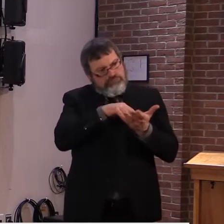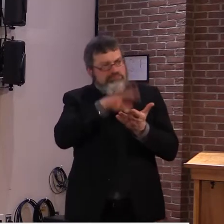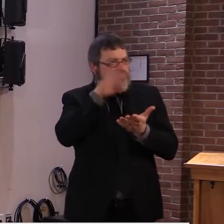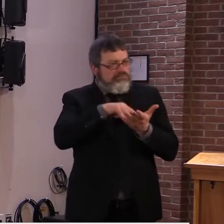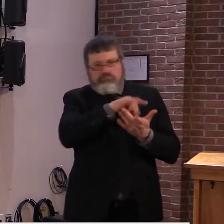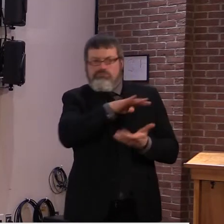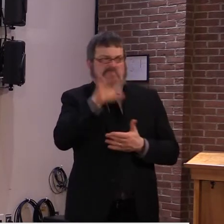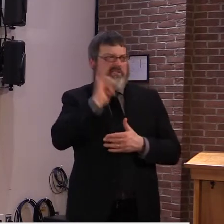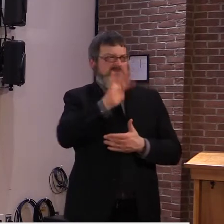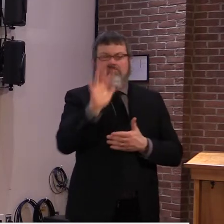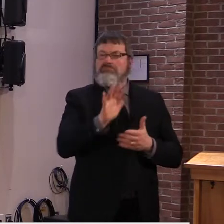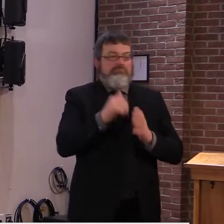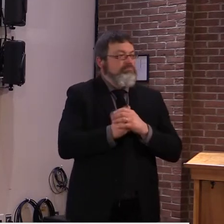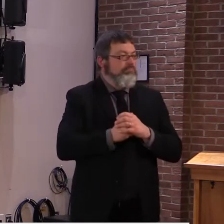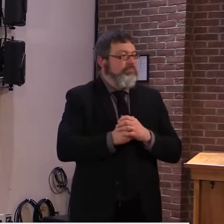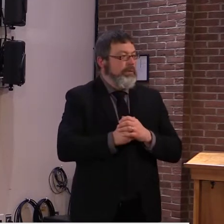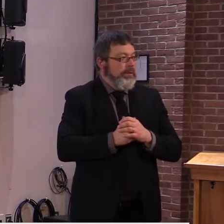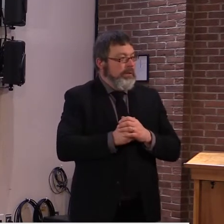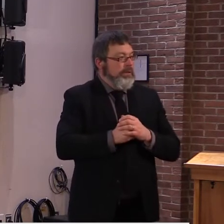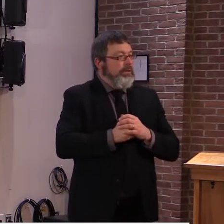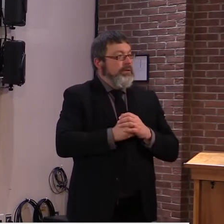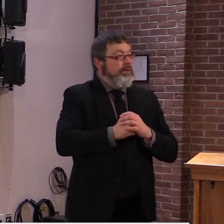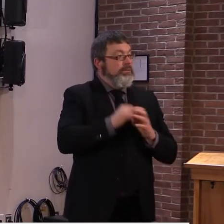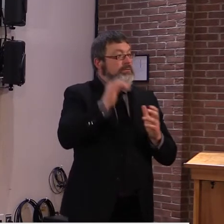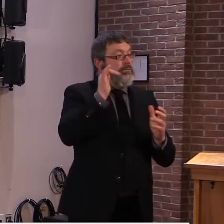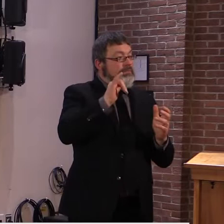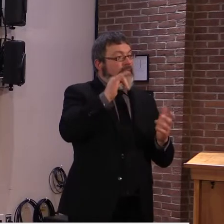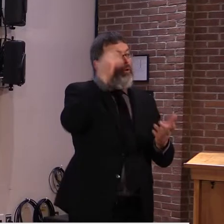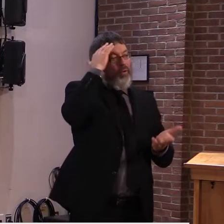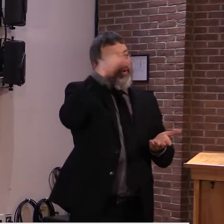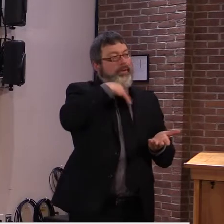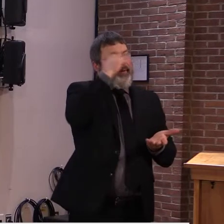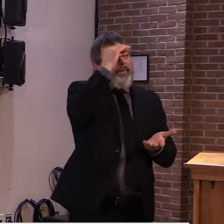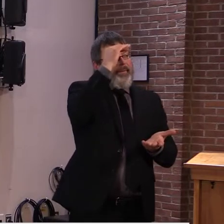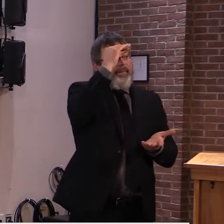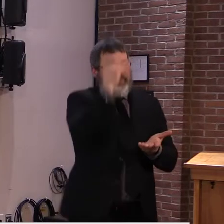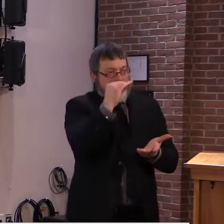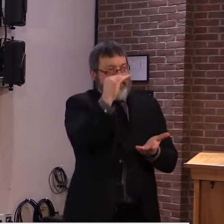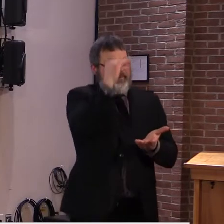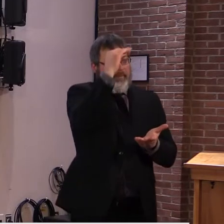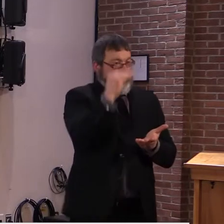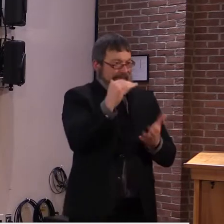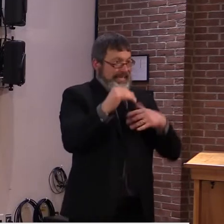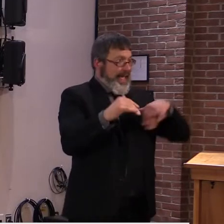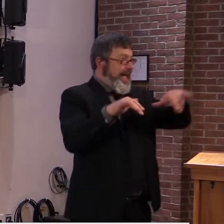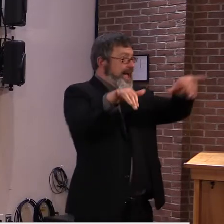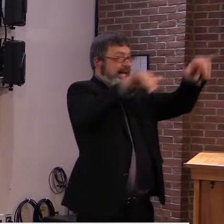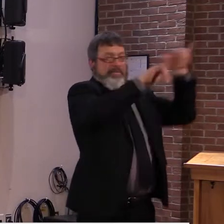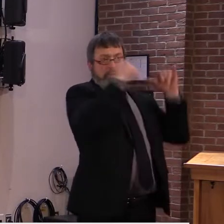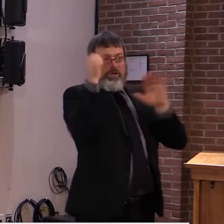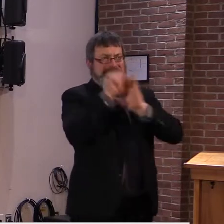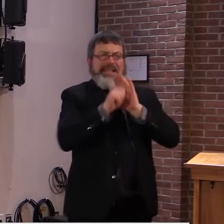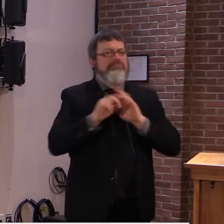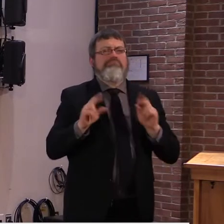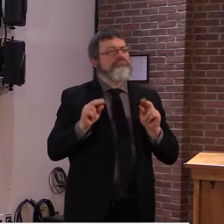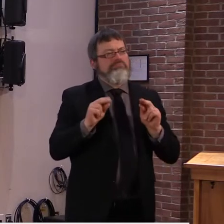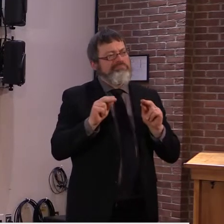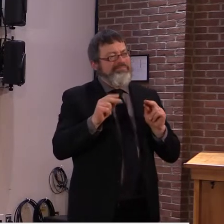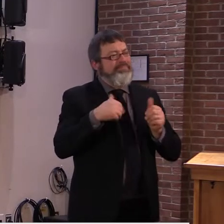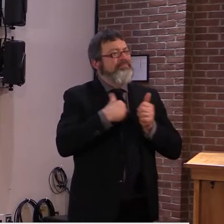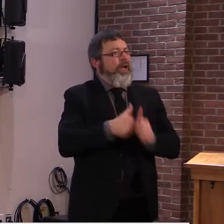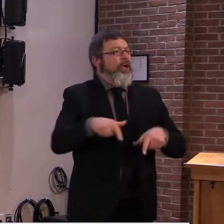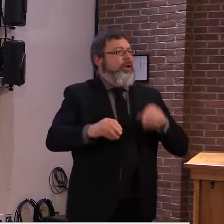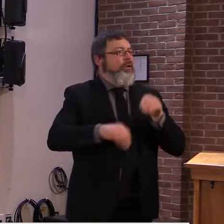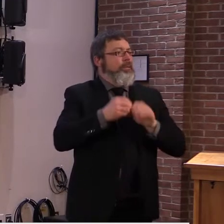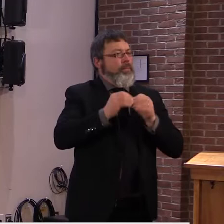in a population proportion basis from the pool that Pfizer and Moderna produce for the country.